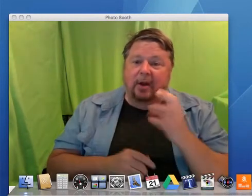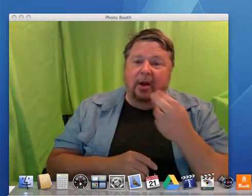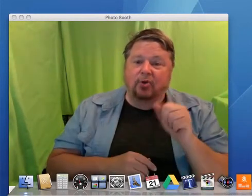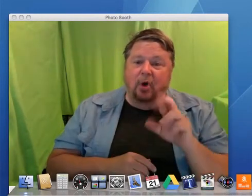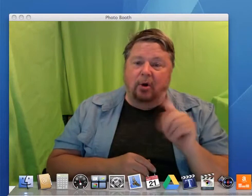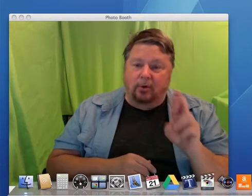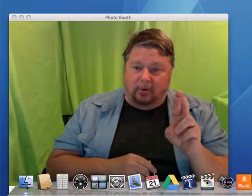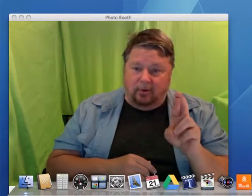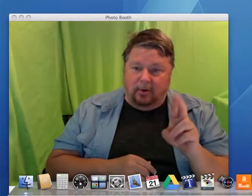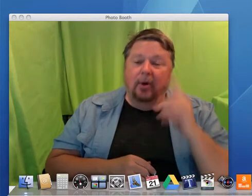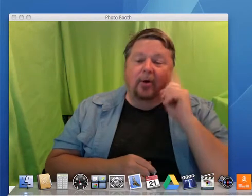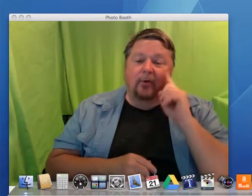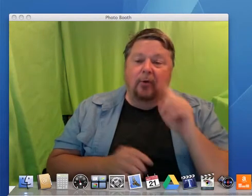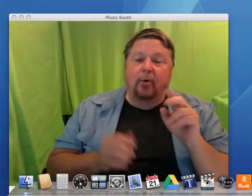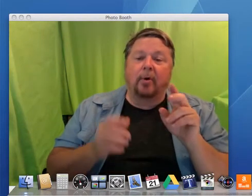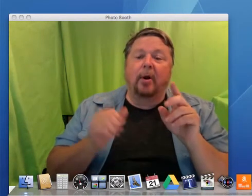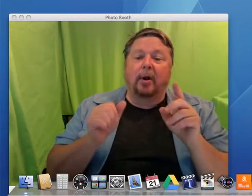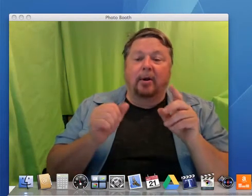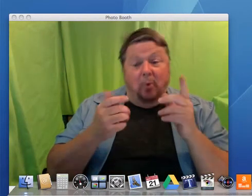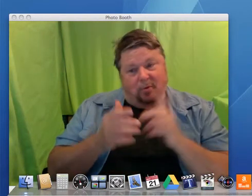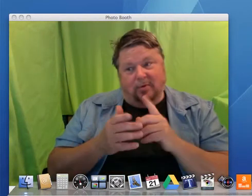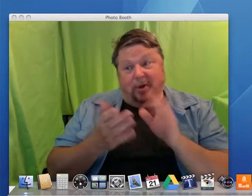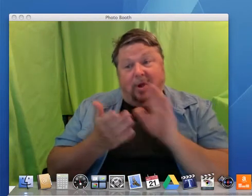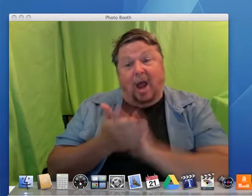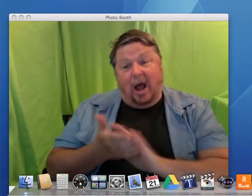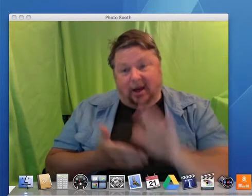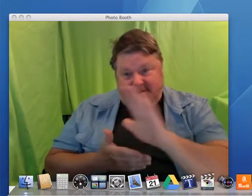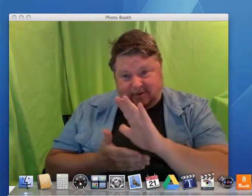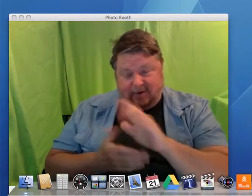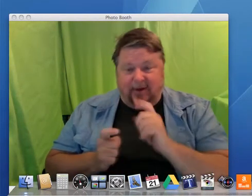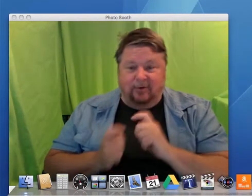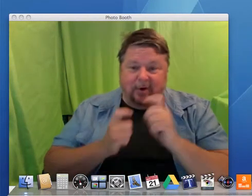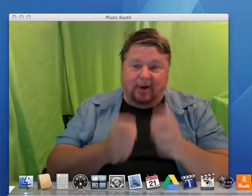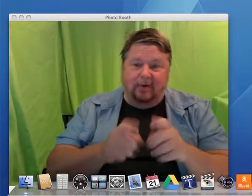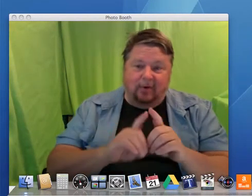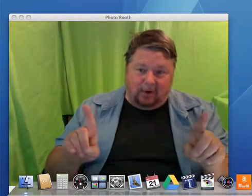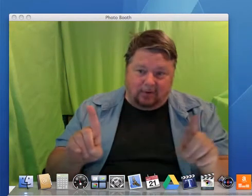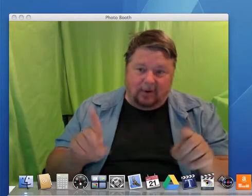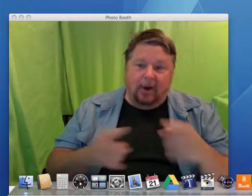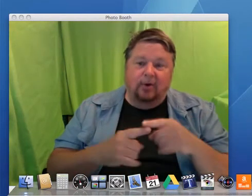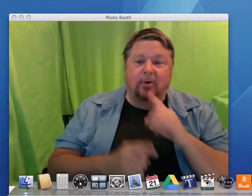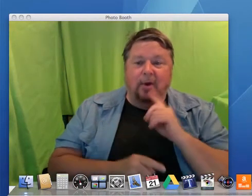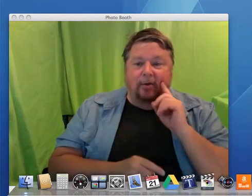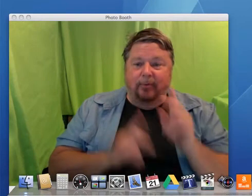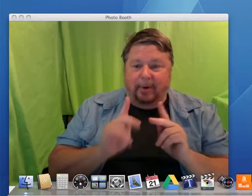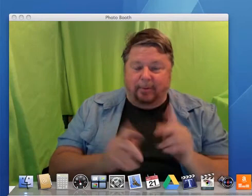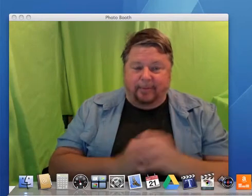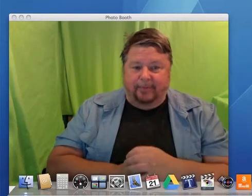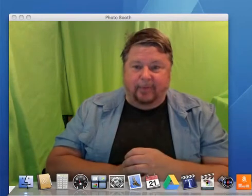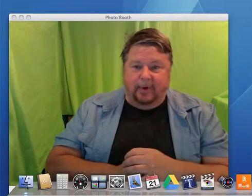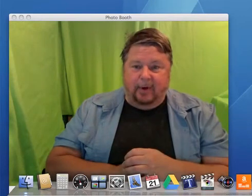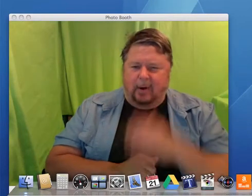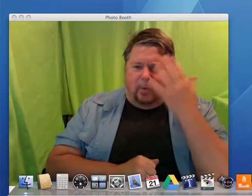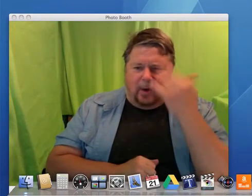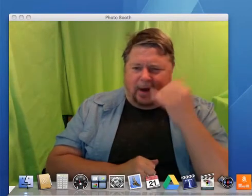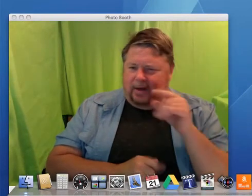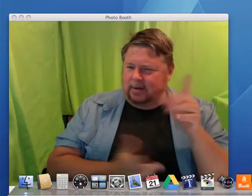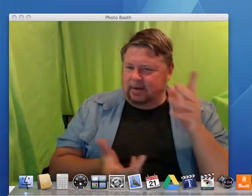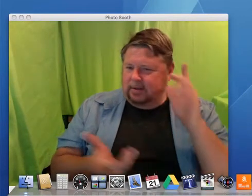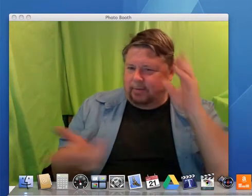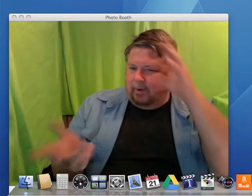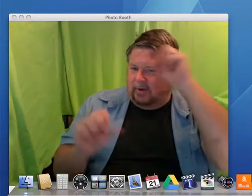the charter for the college that's going to give degrees to deaf people.